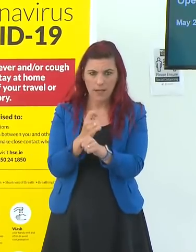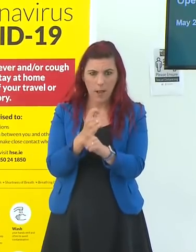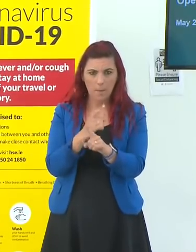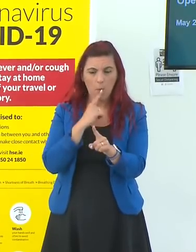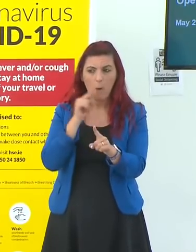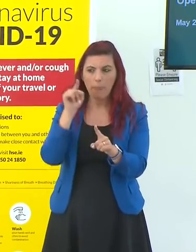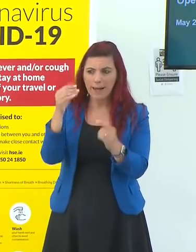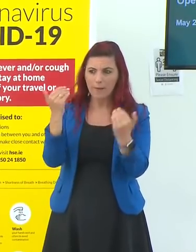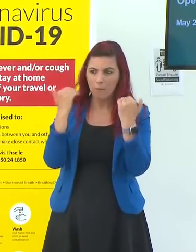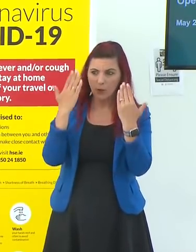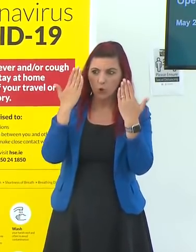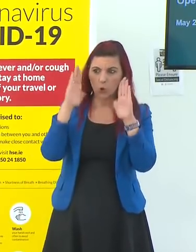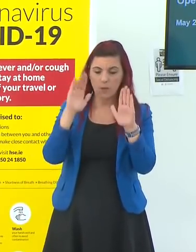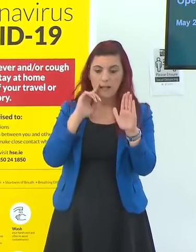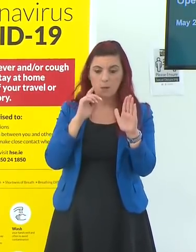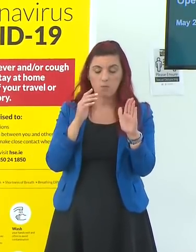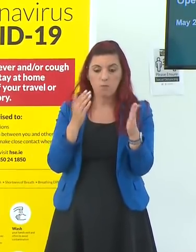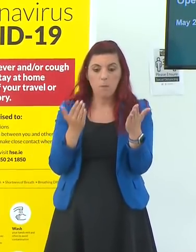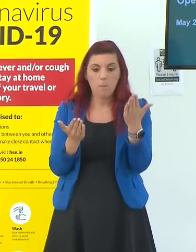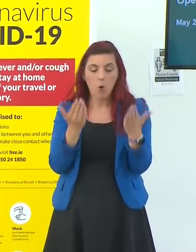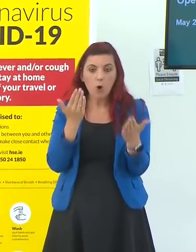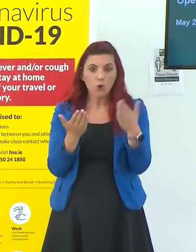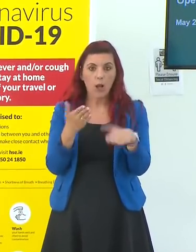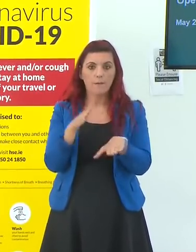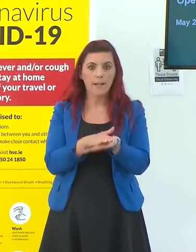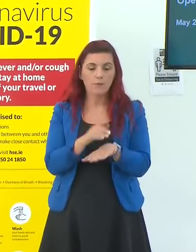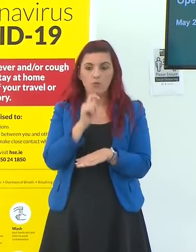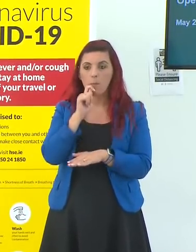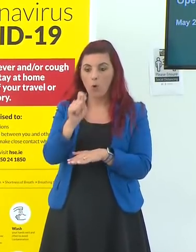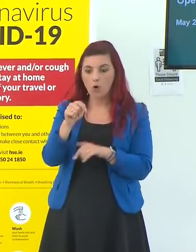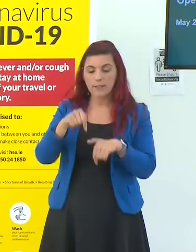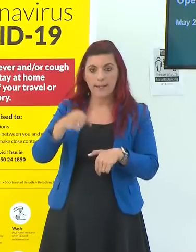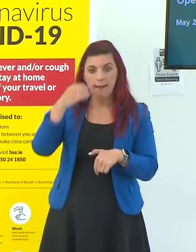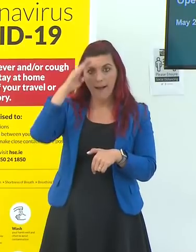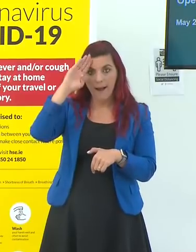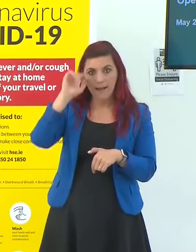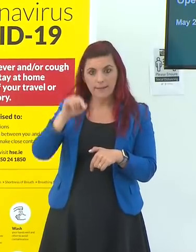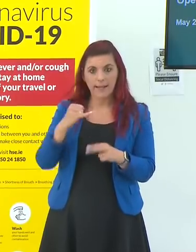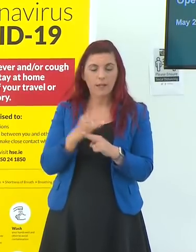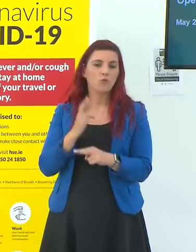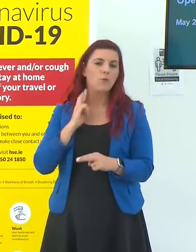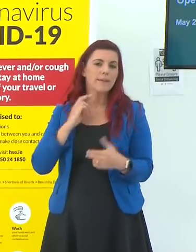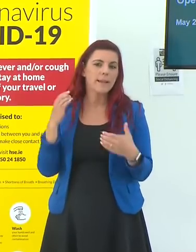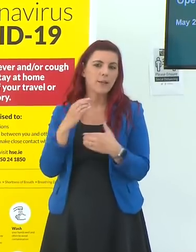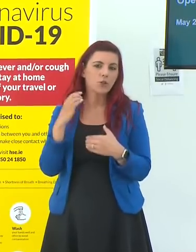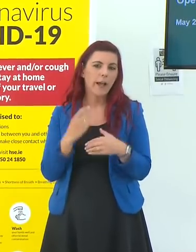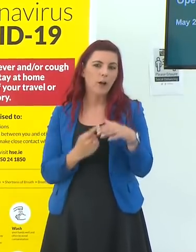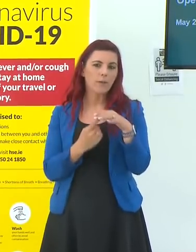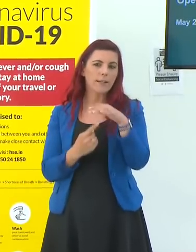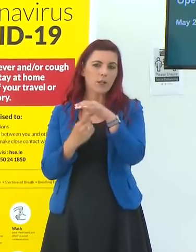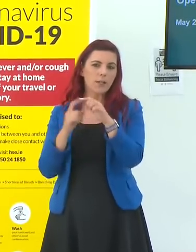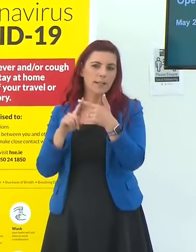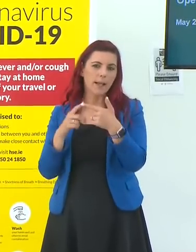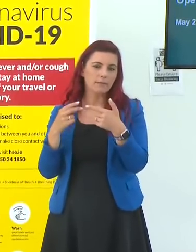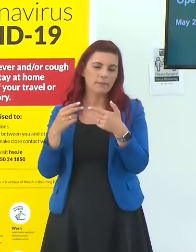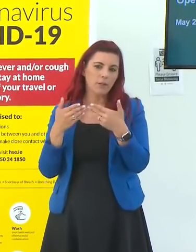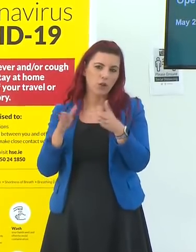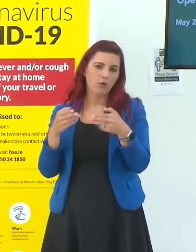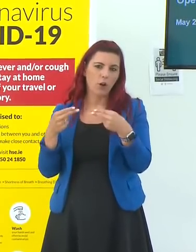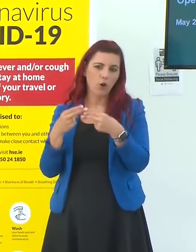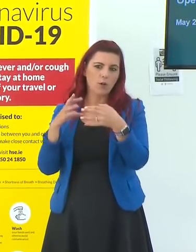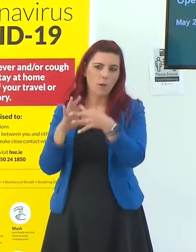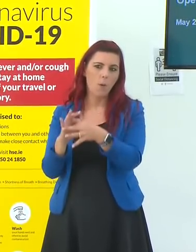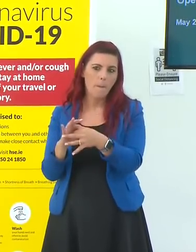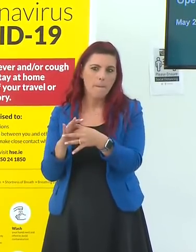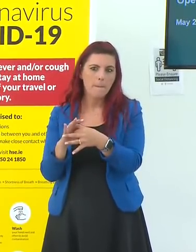as a proportion of deaths reported in Ireland, residential care facilities and in general nursing homes are